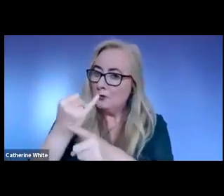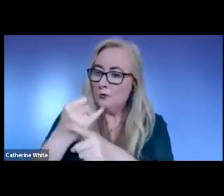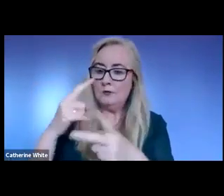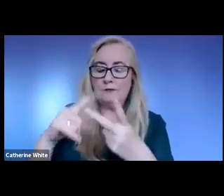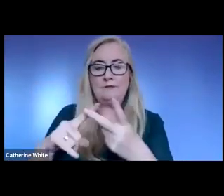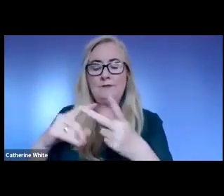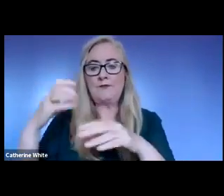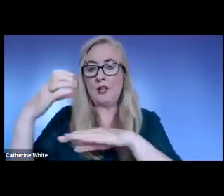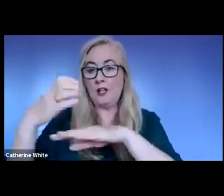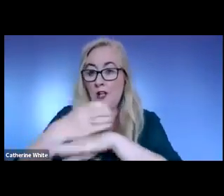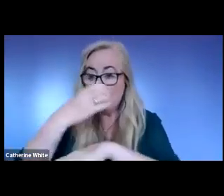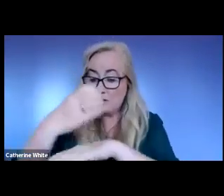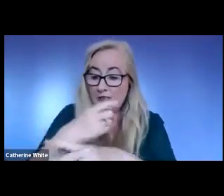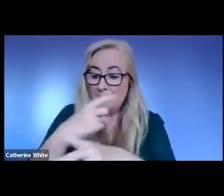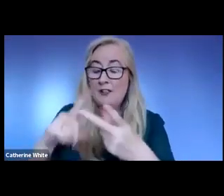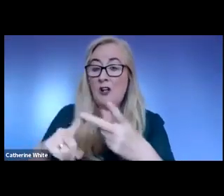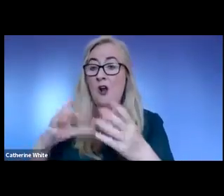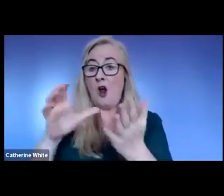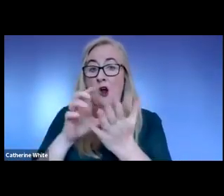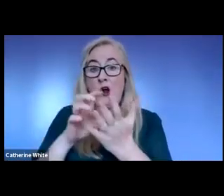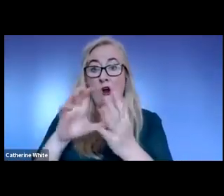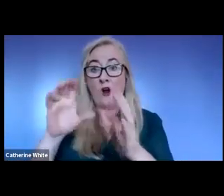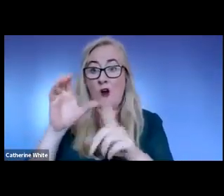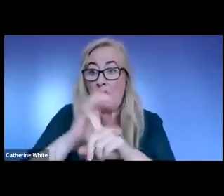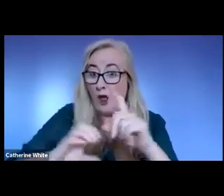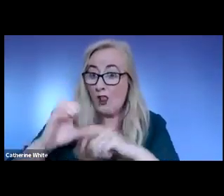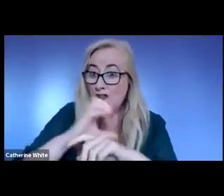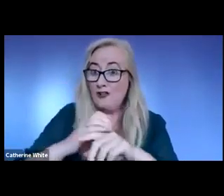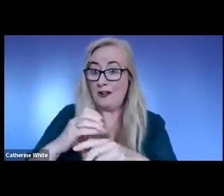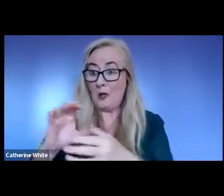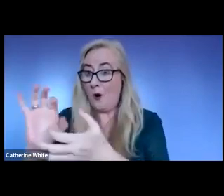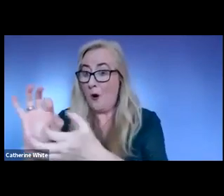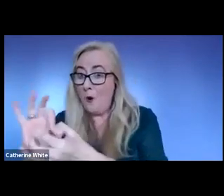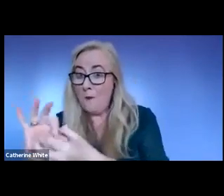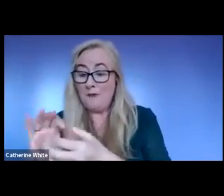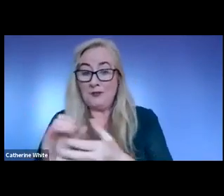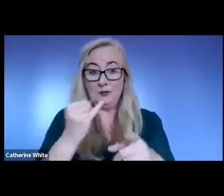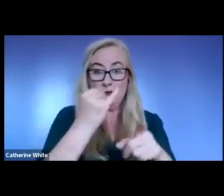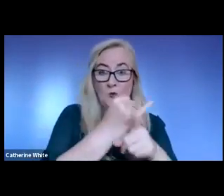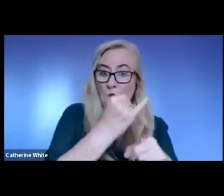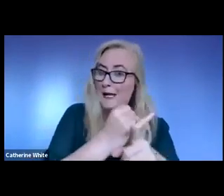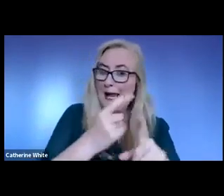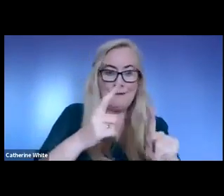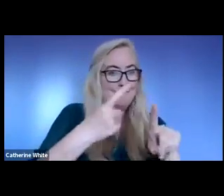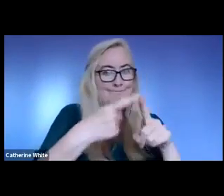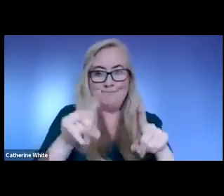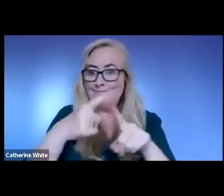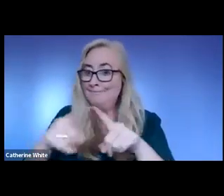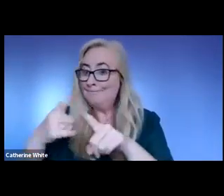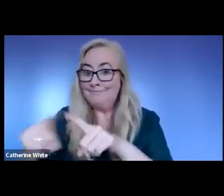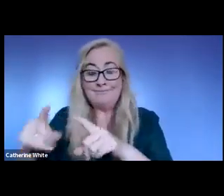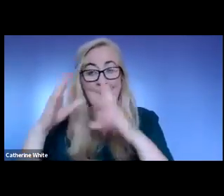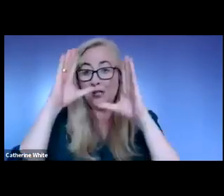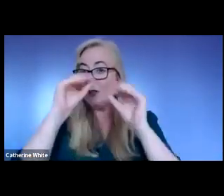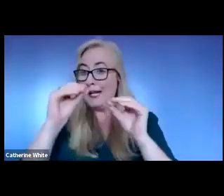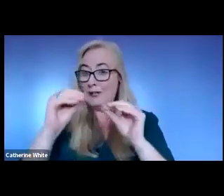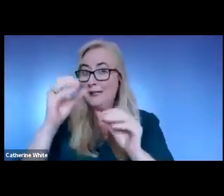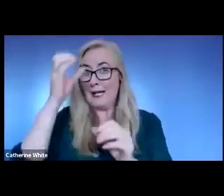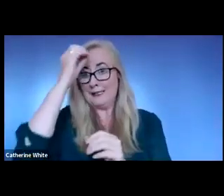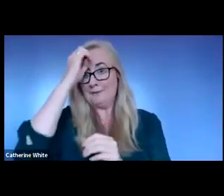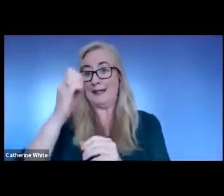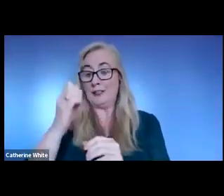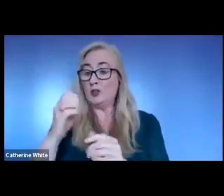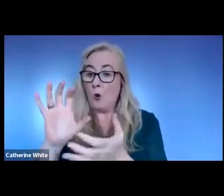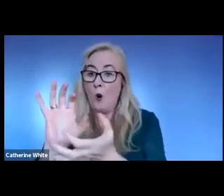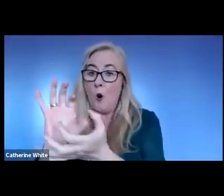discontinuity, cultural discontinuity, cultural disparities between home and school that have framed educational critique for many years. So